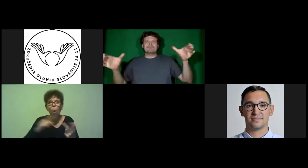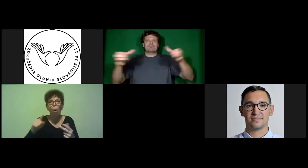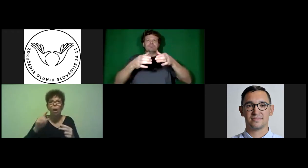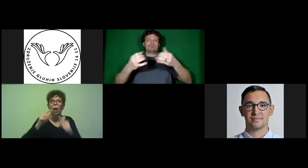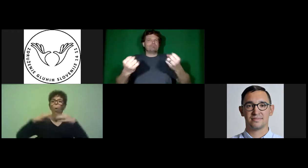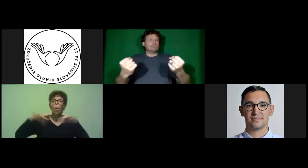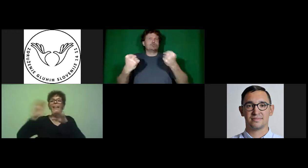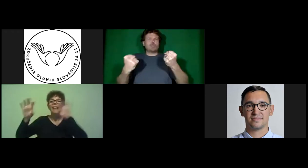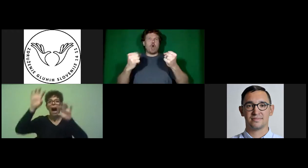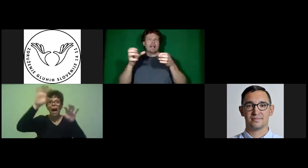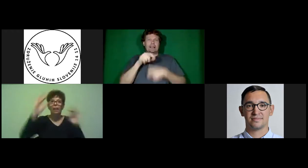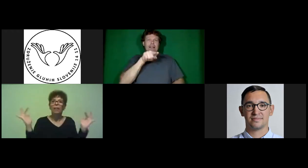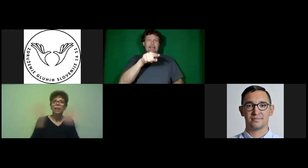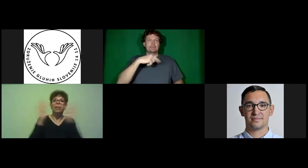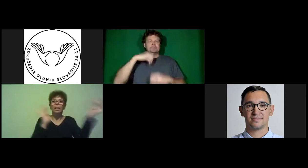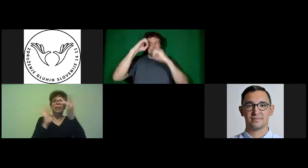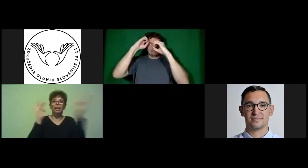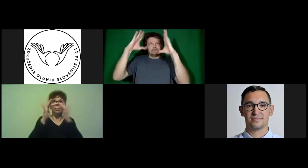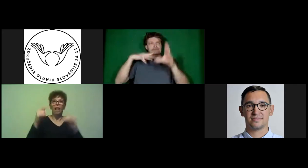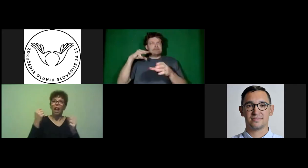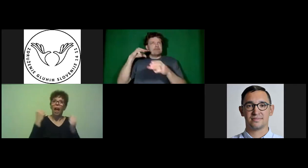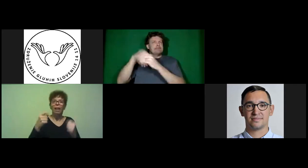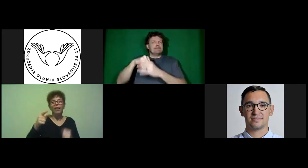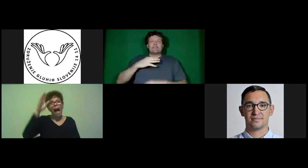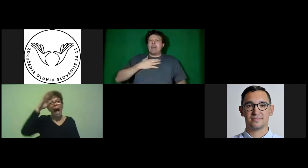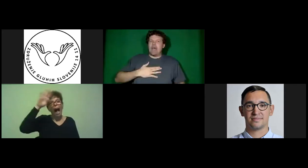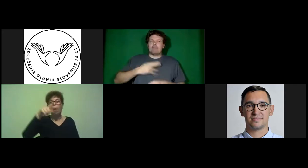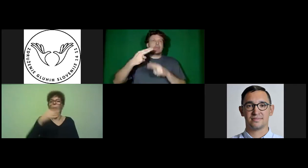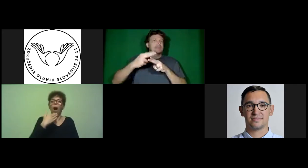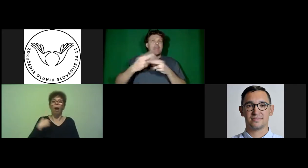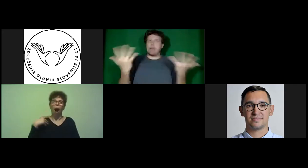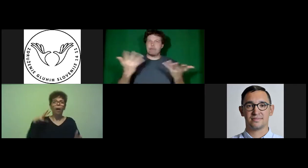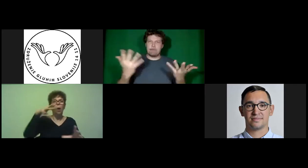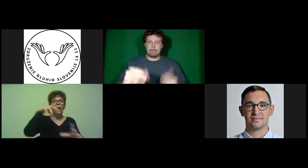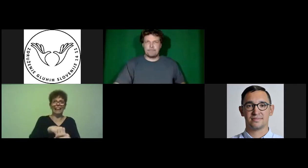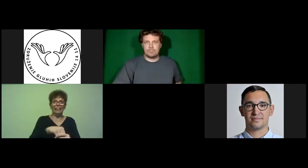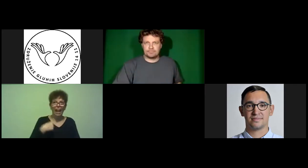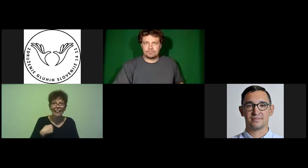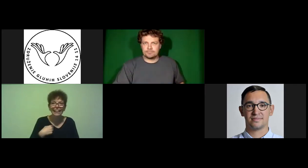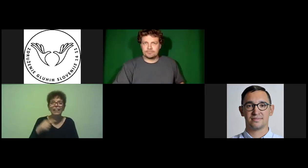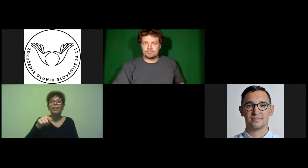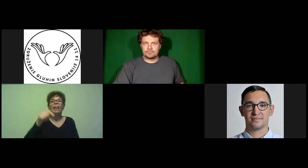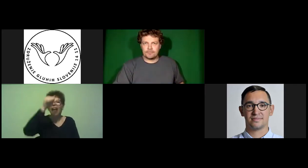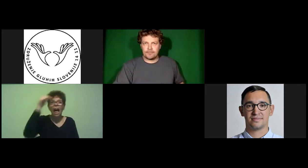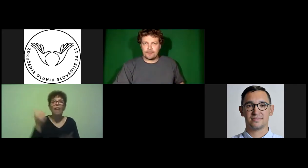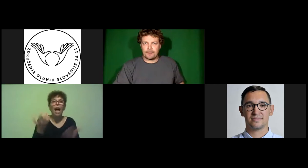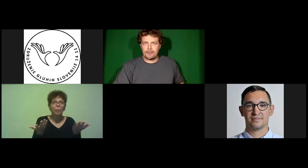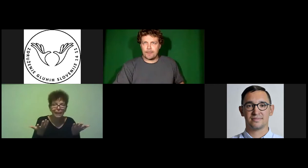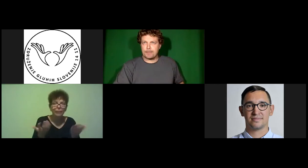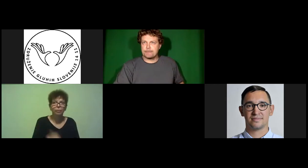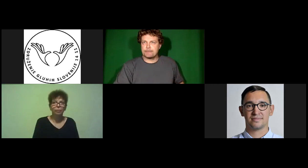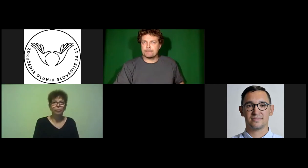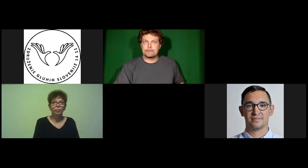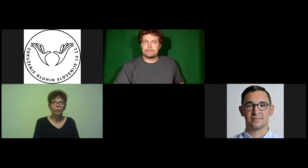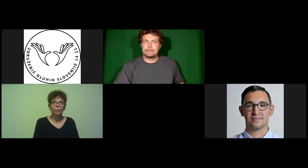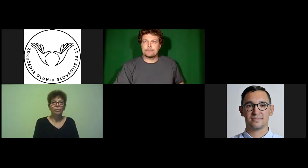in the European leagues, the UK, England, Russia had the strongest teams. And I really wanted to be part